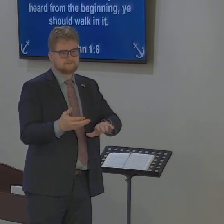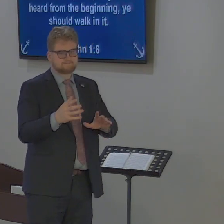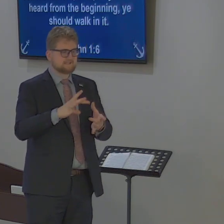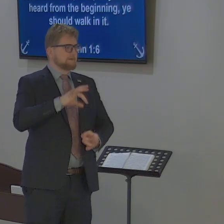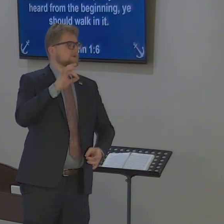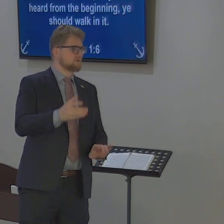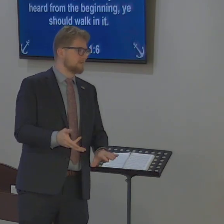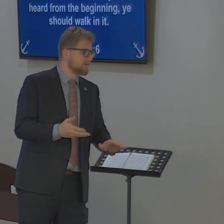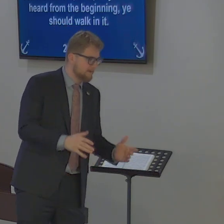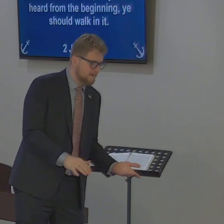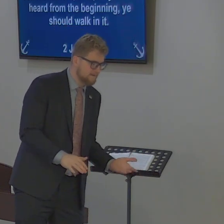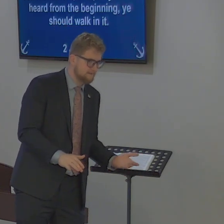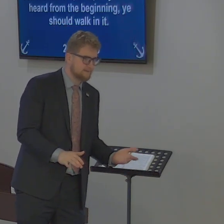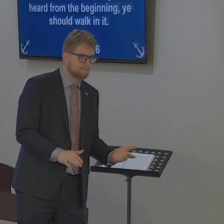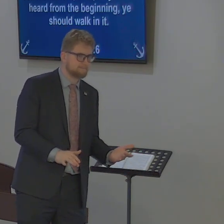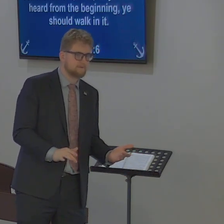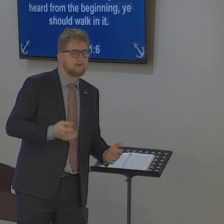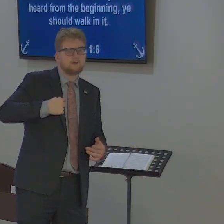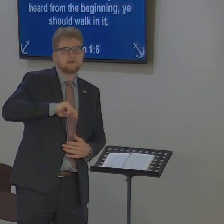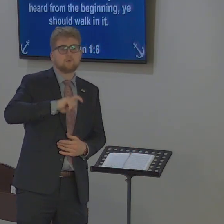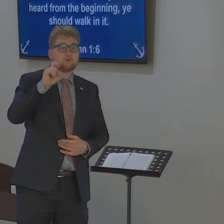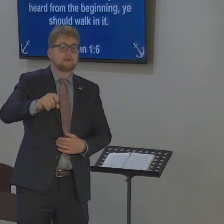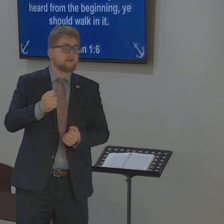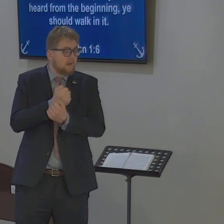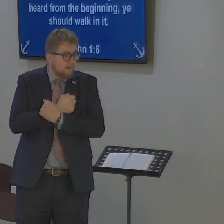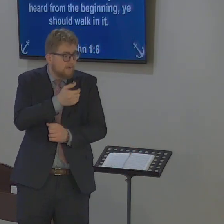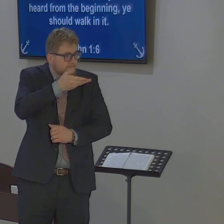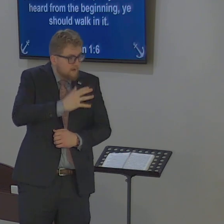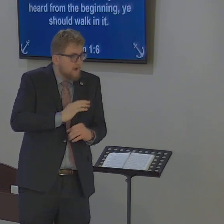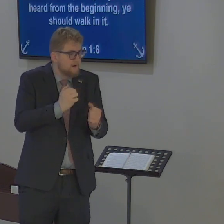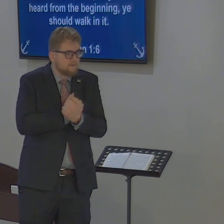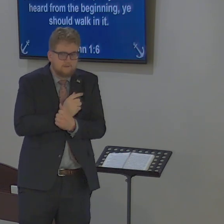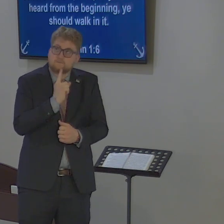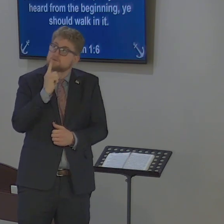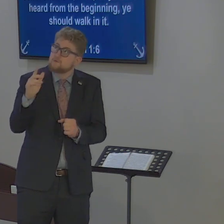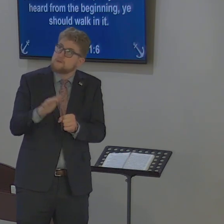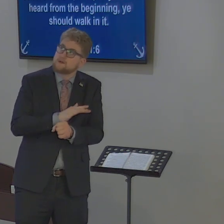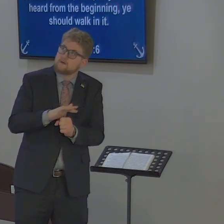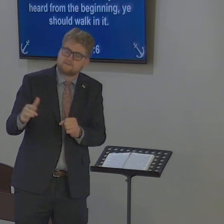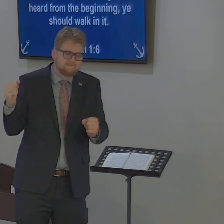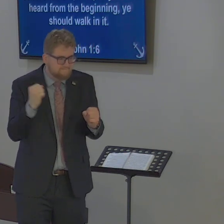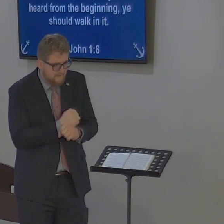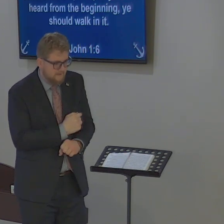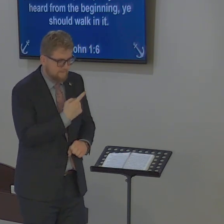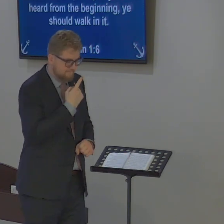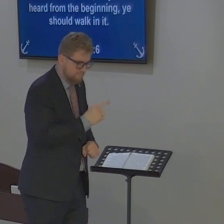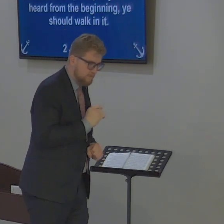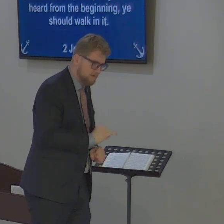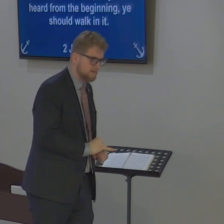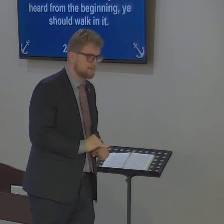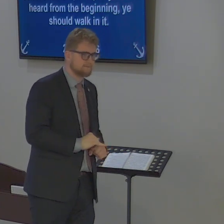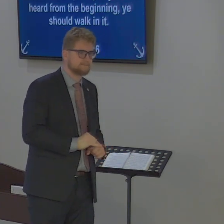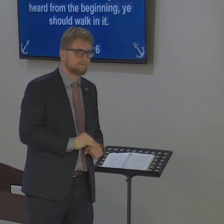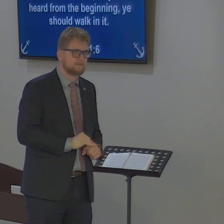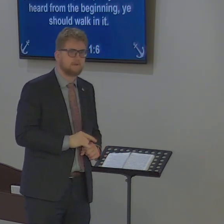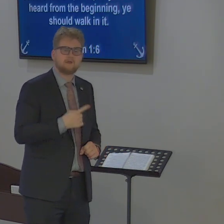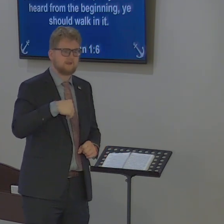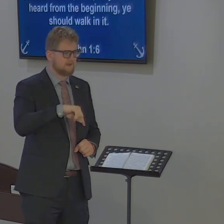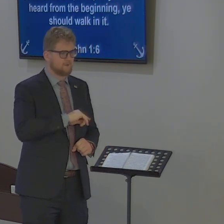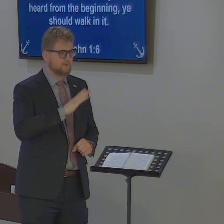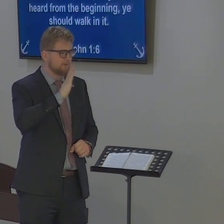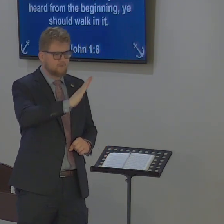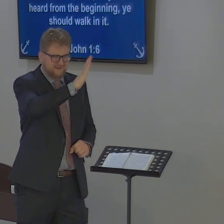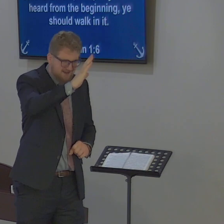speaking. And we ought to love God and love truth enough to fight for that. You're never going to recognize